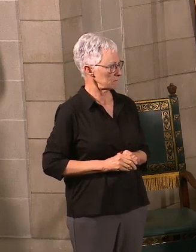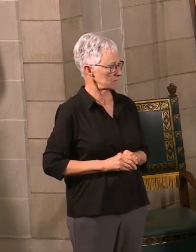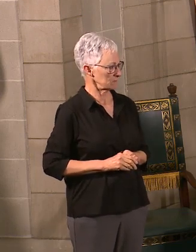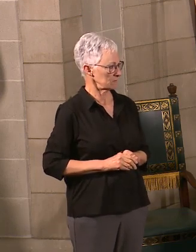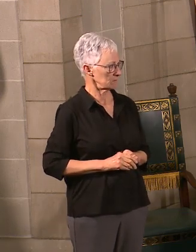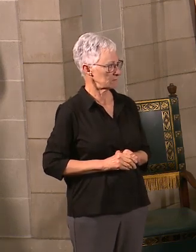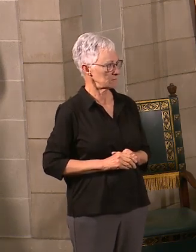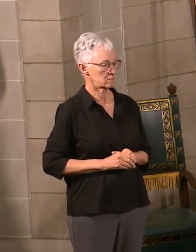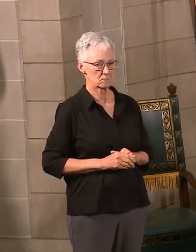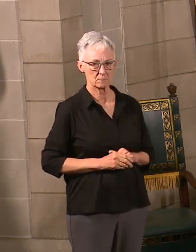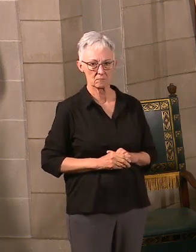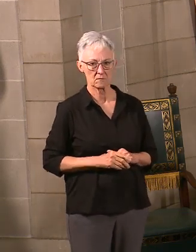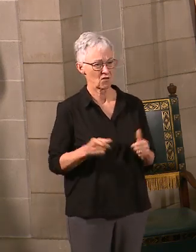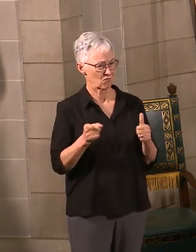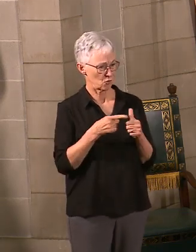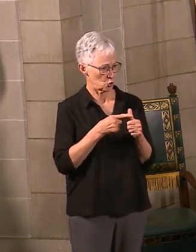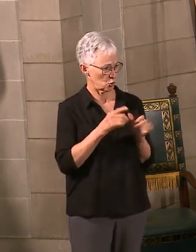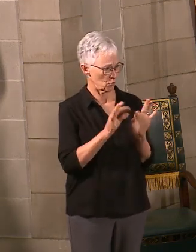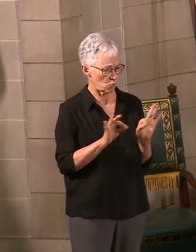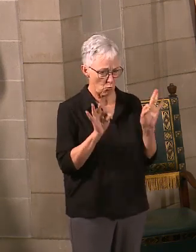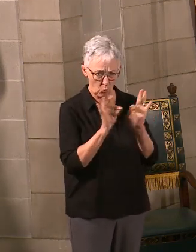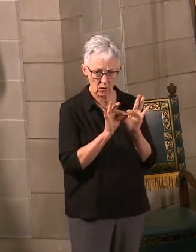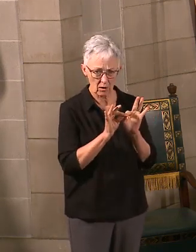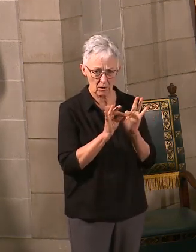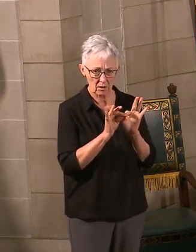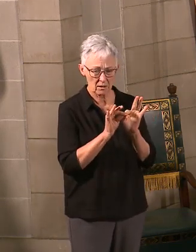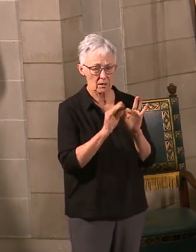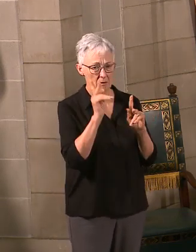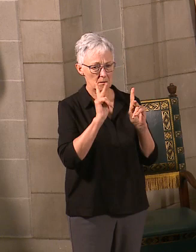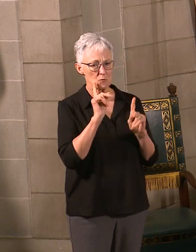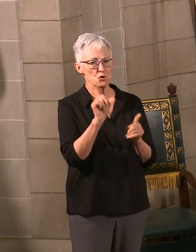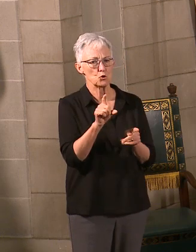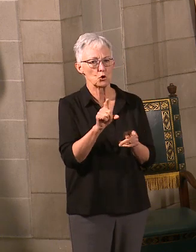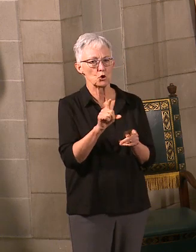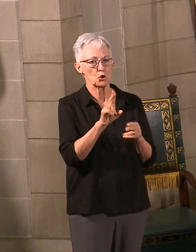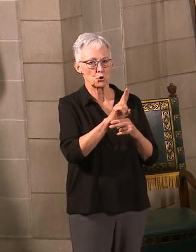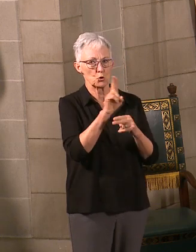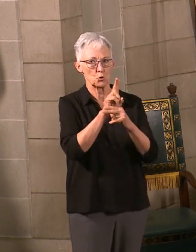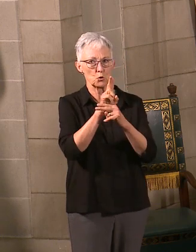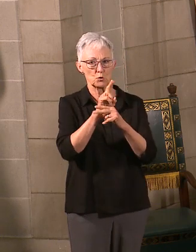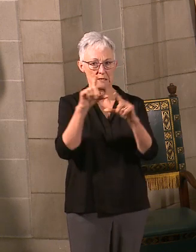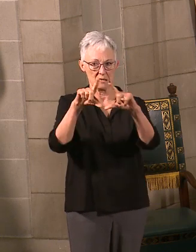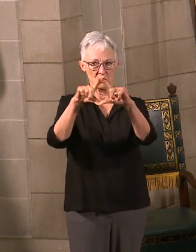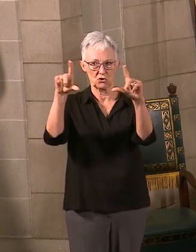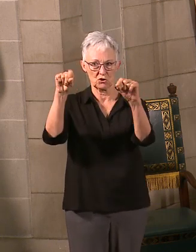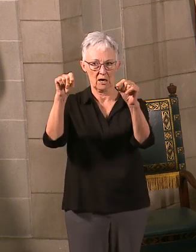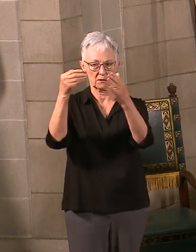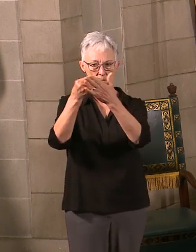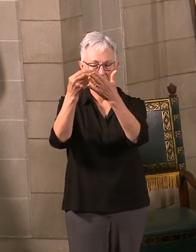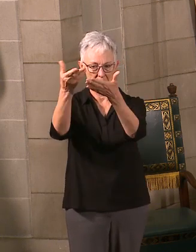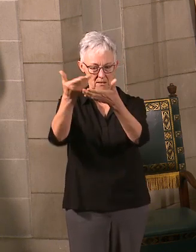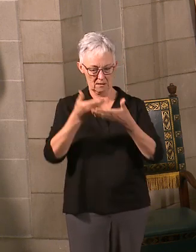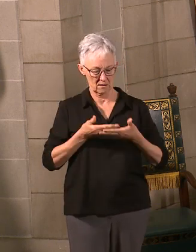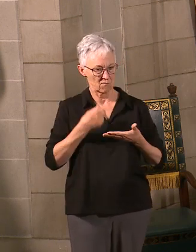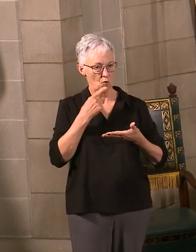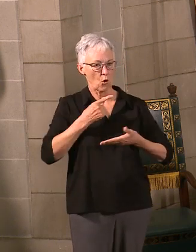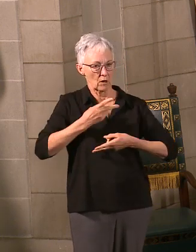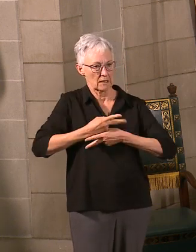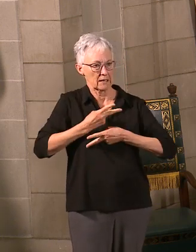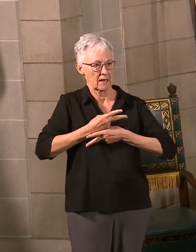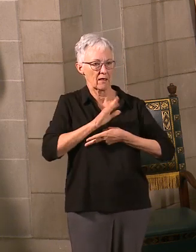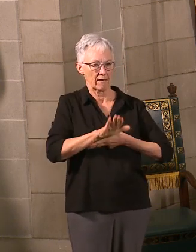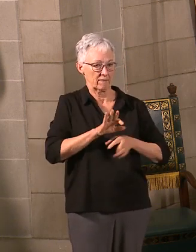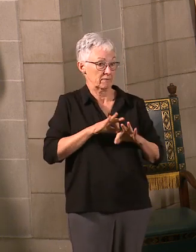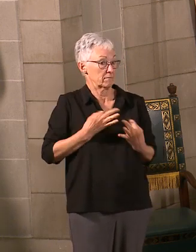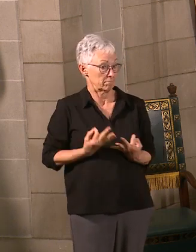So the first thing is everybody has to take care of their families first in terms of what to do with these stimulus checks. But in terms of